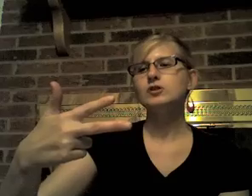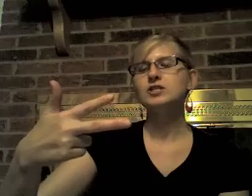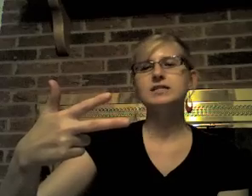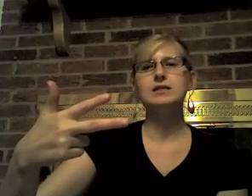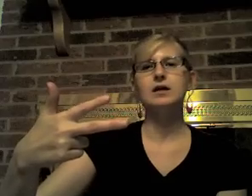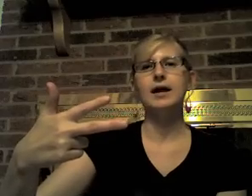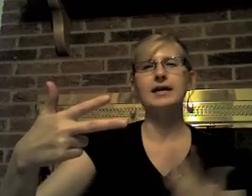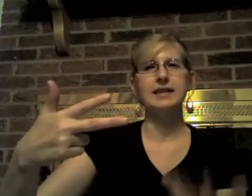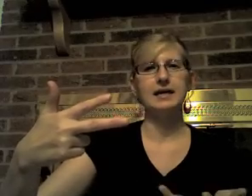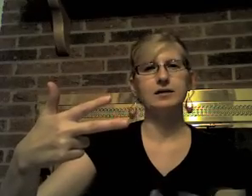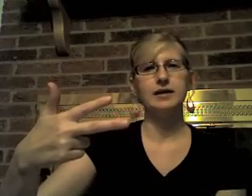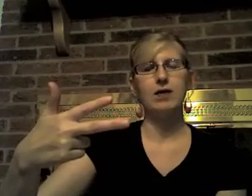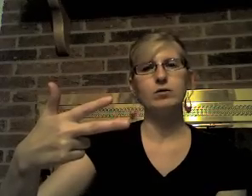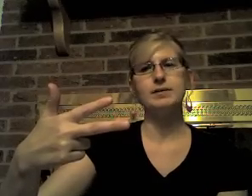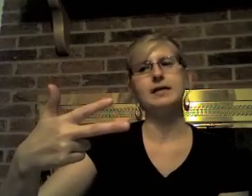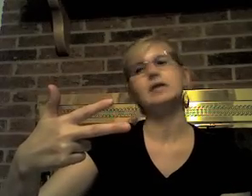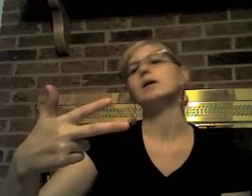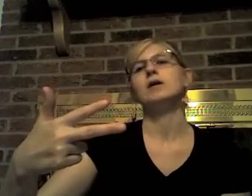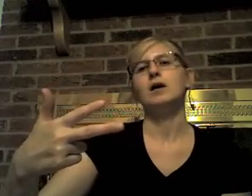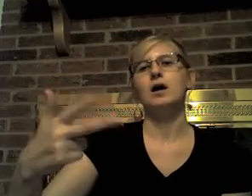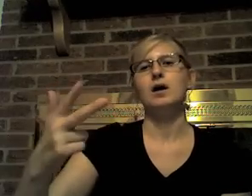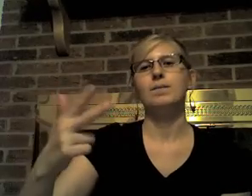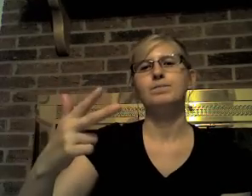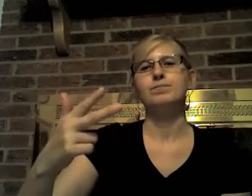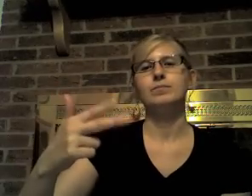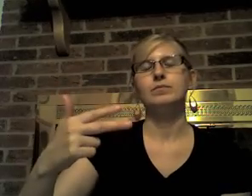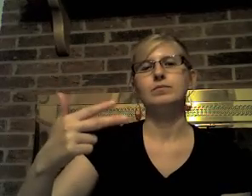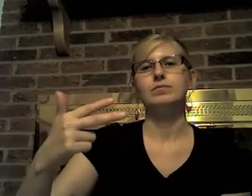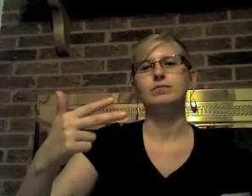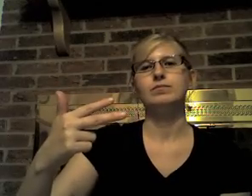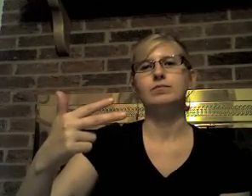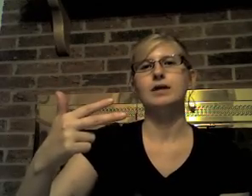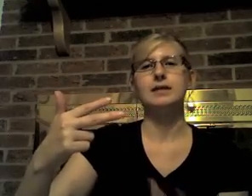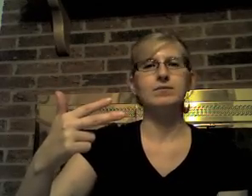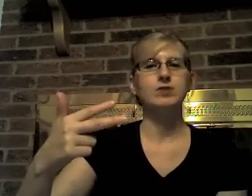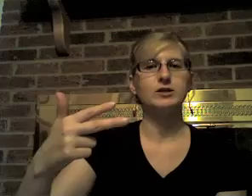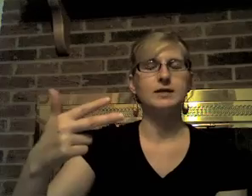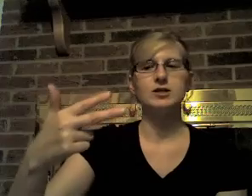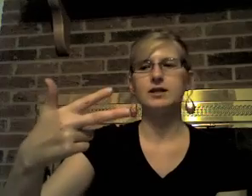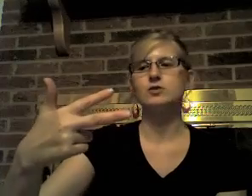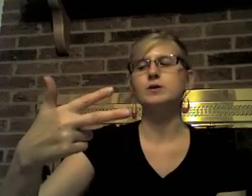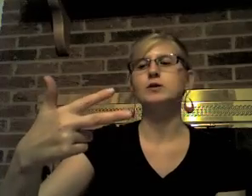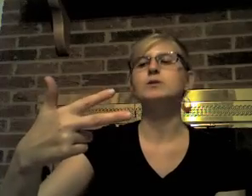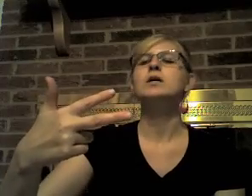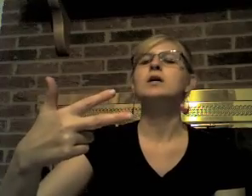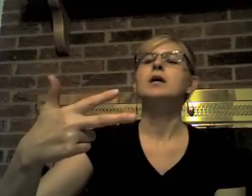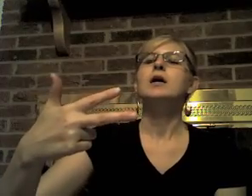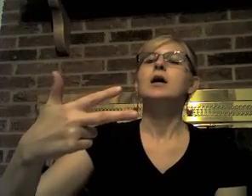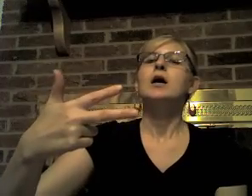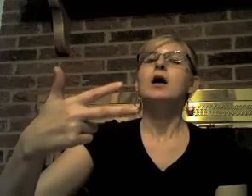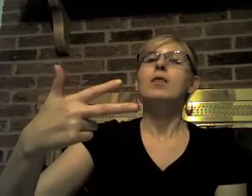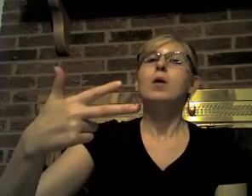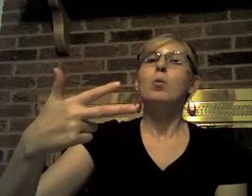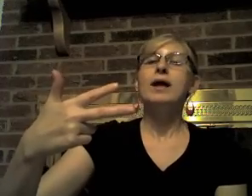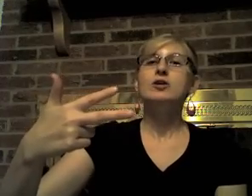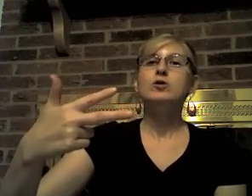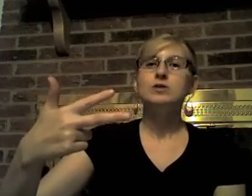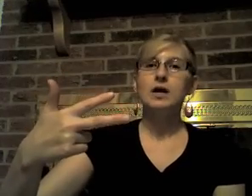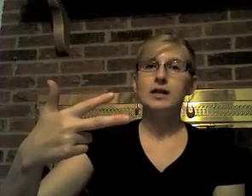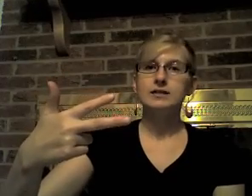just anything that would be a type of transportation that you would use. When you use a